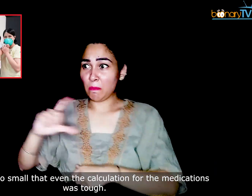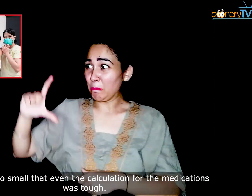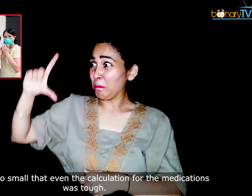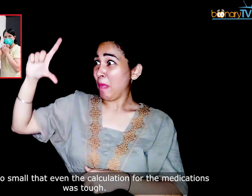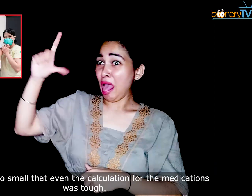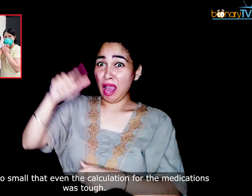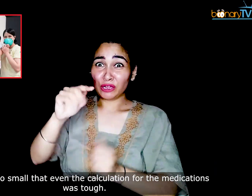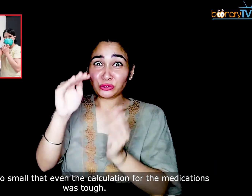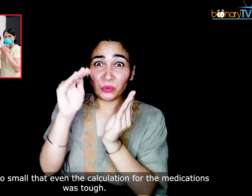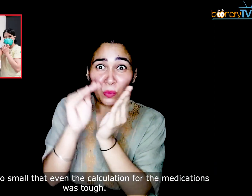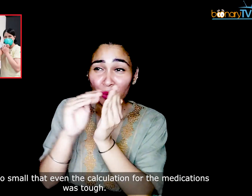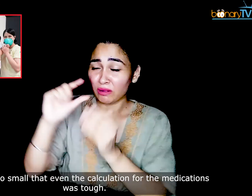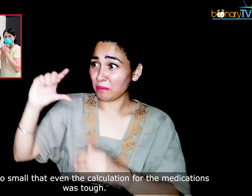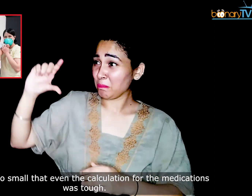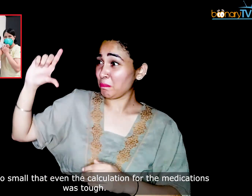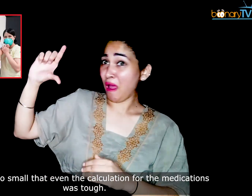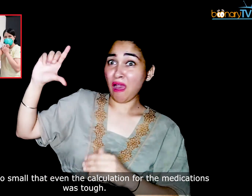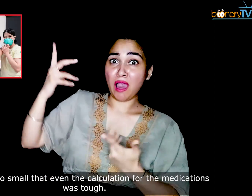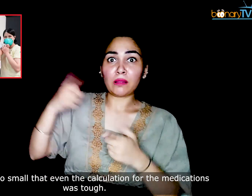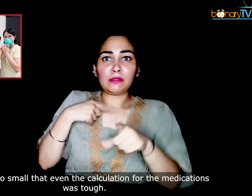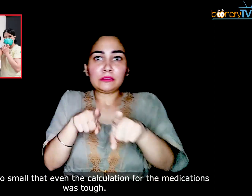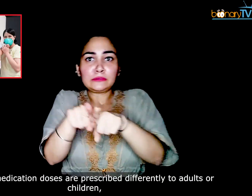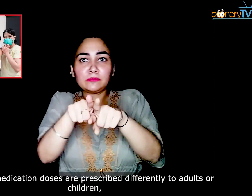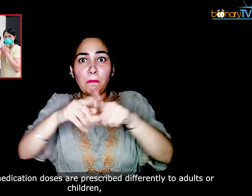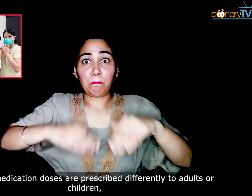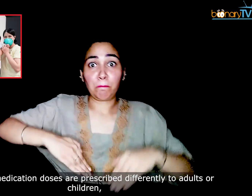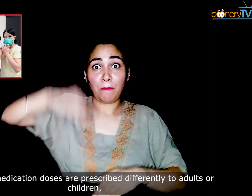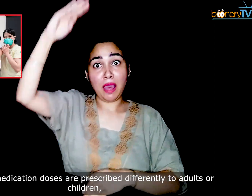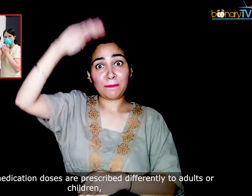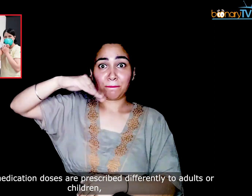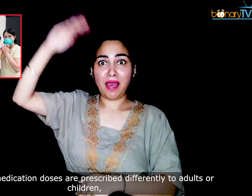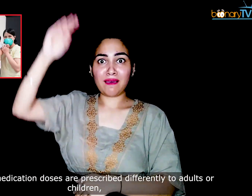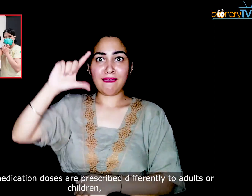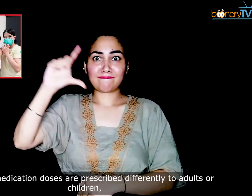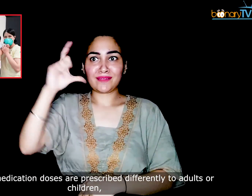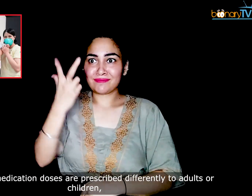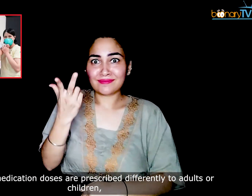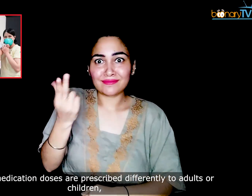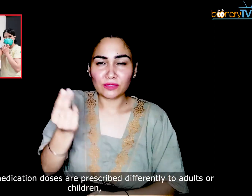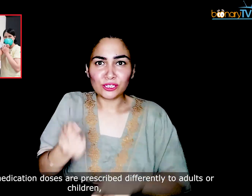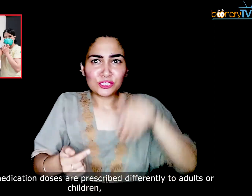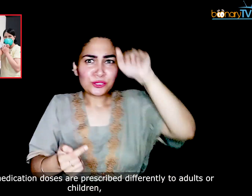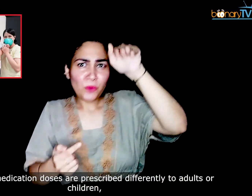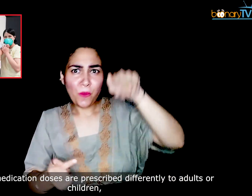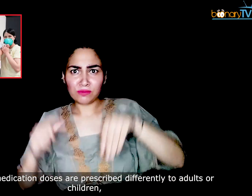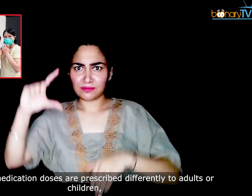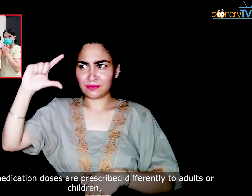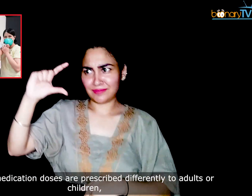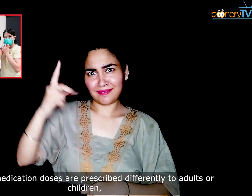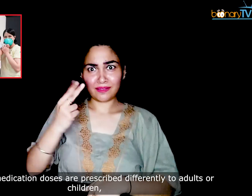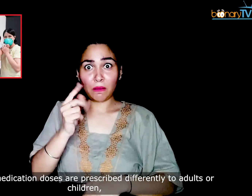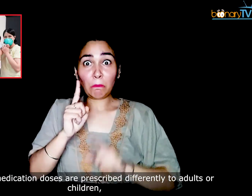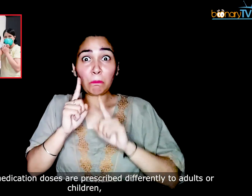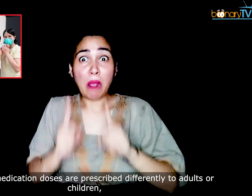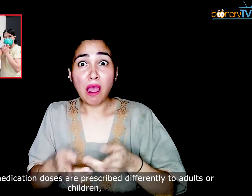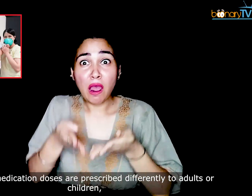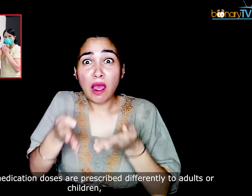the calculation for the medicines was tough. Normally, medication doses are prescribed differently to adults or children.